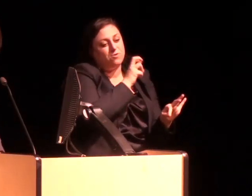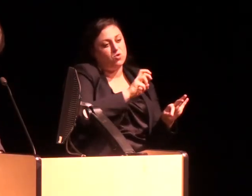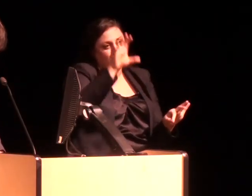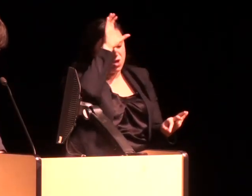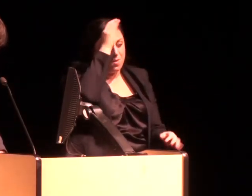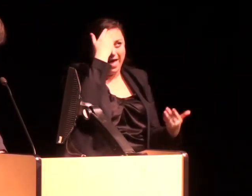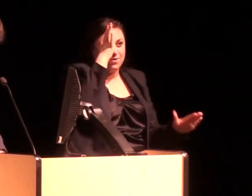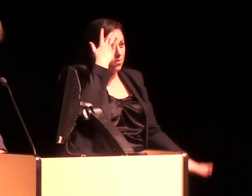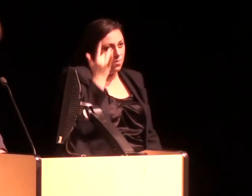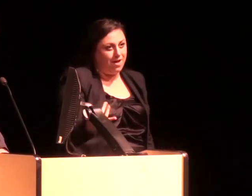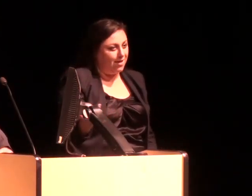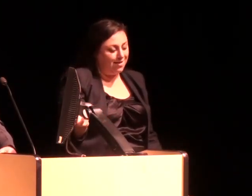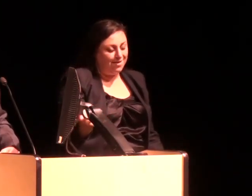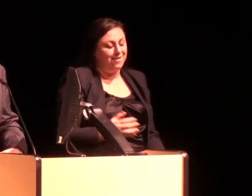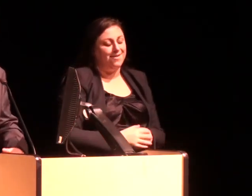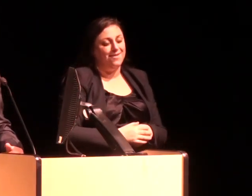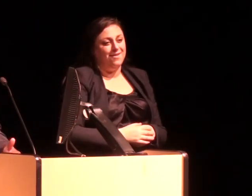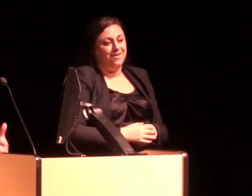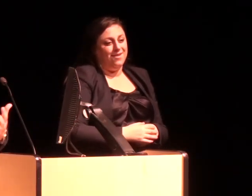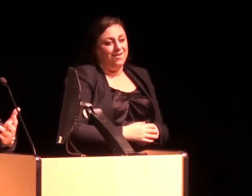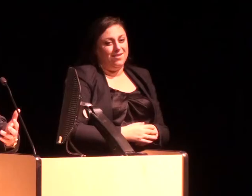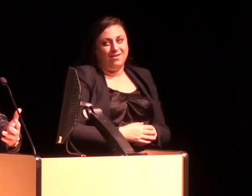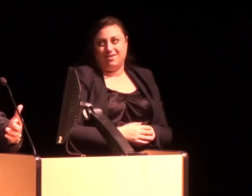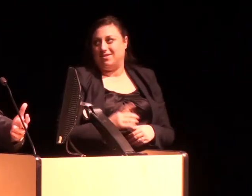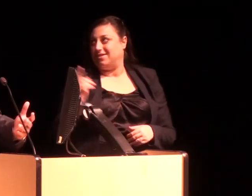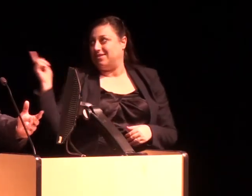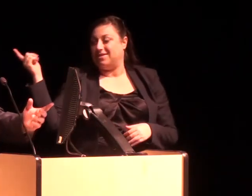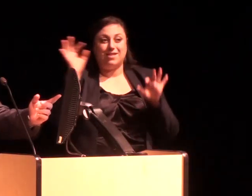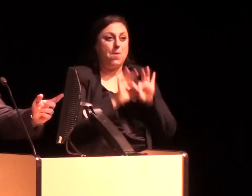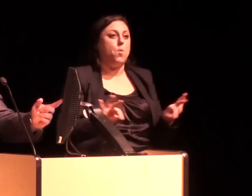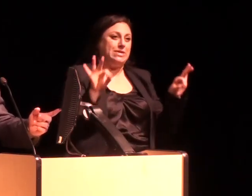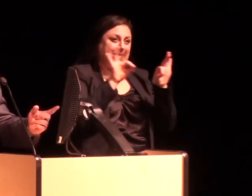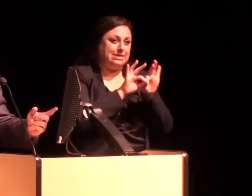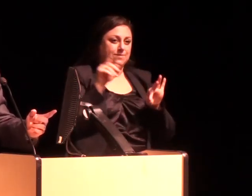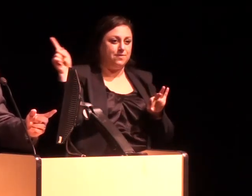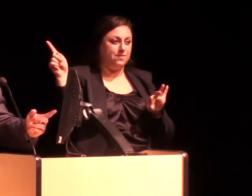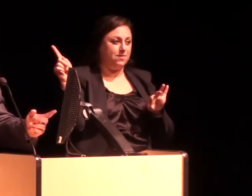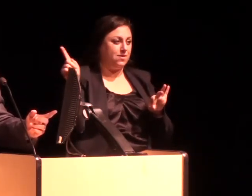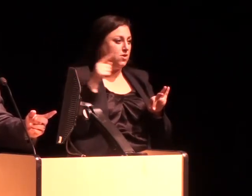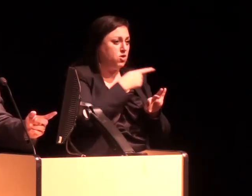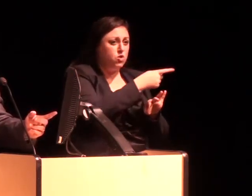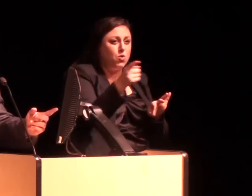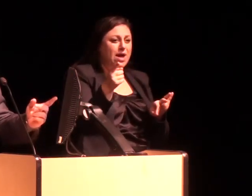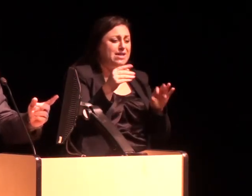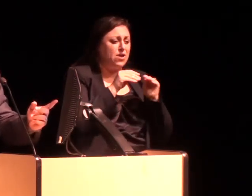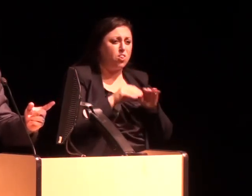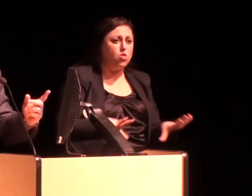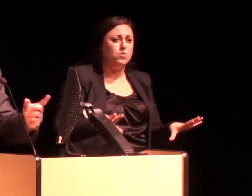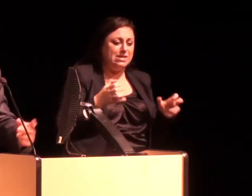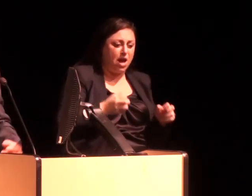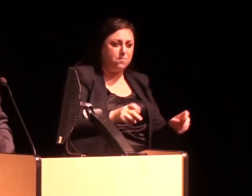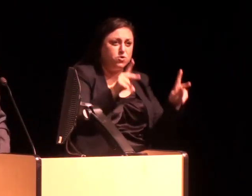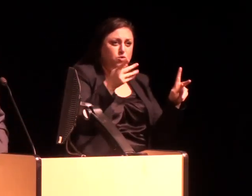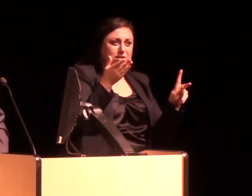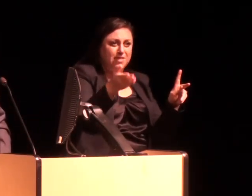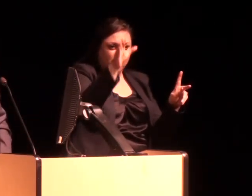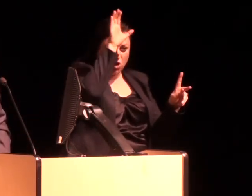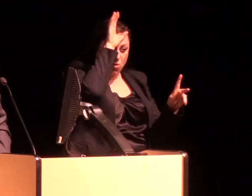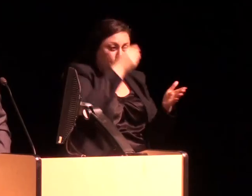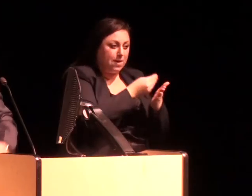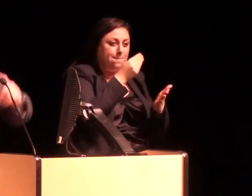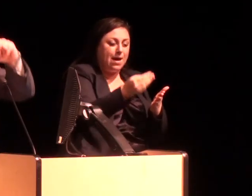why. Well, this is something important. You are losing opportunities in Cuba. We buy 78% of